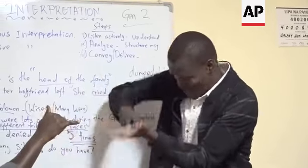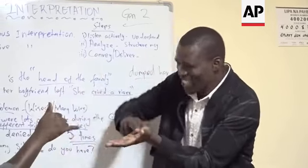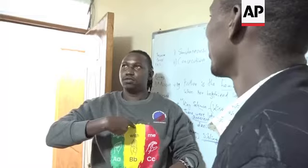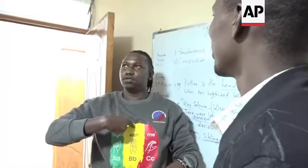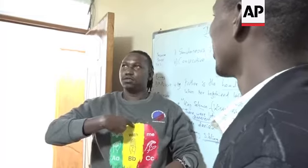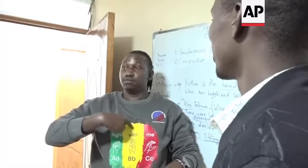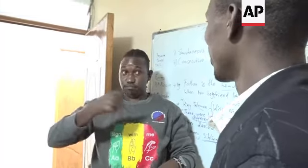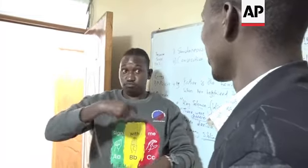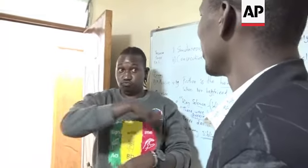Trust me.